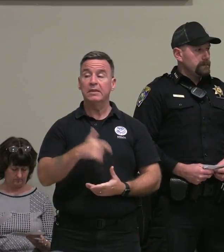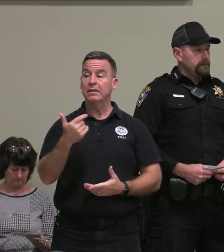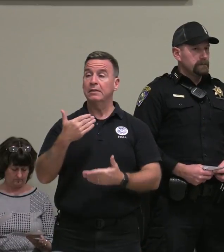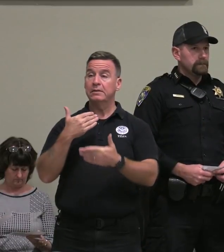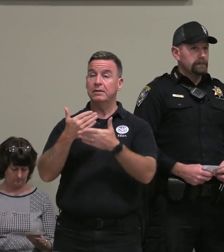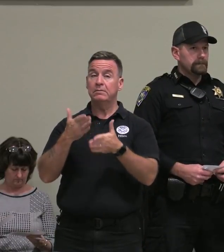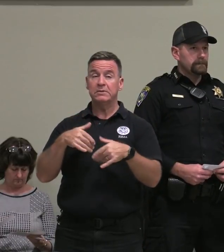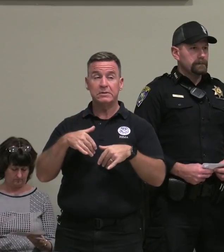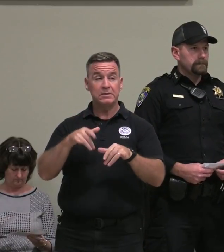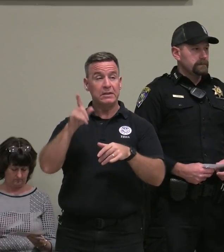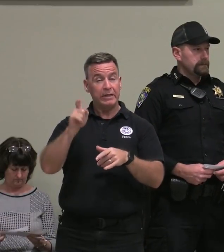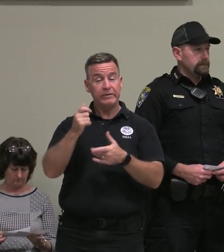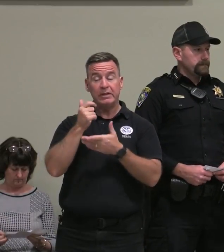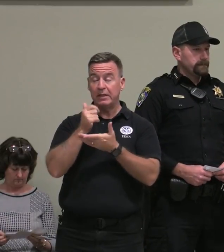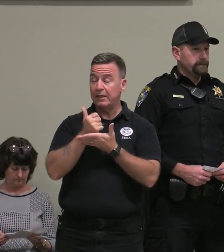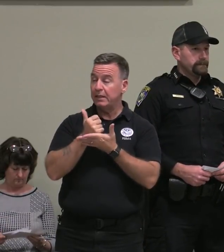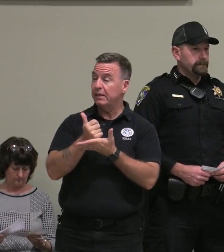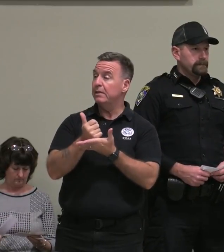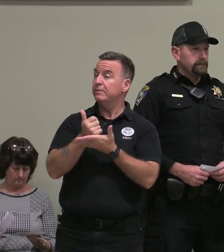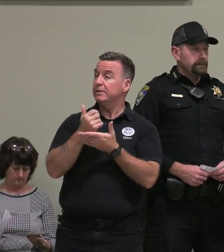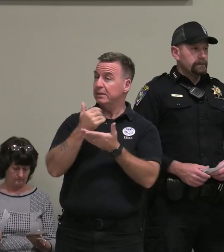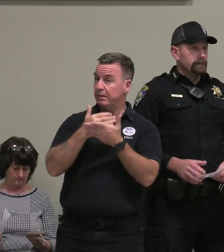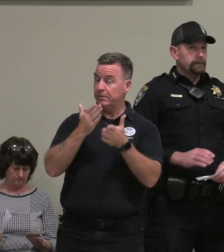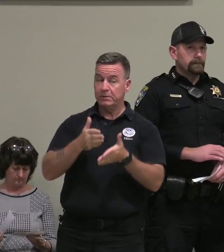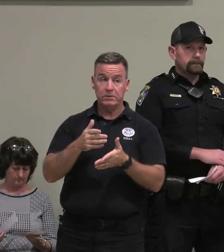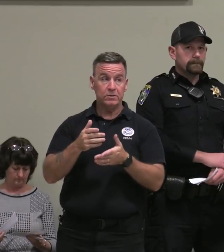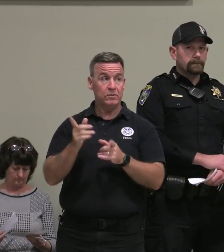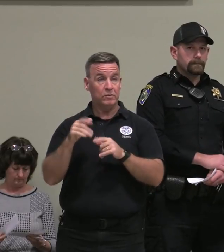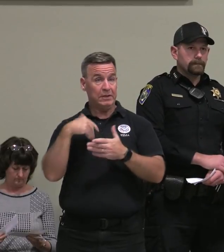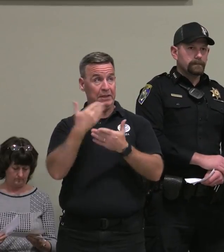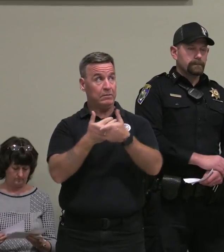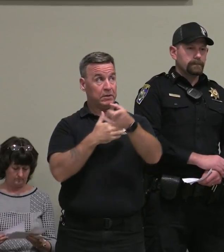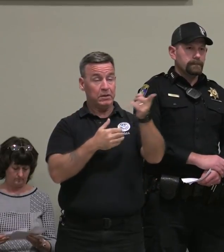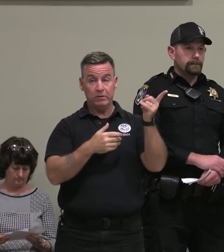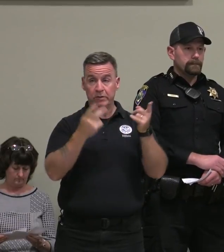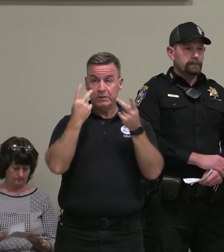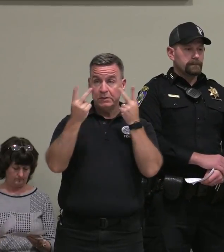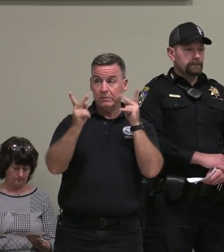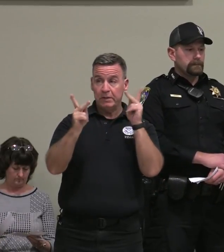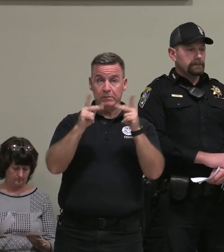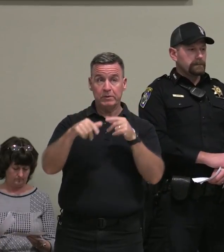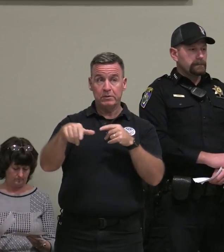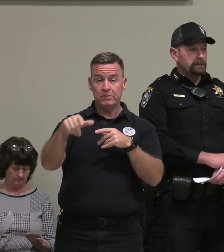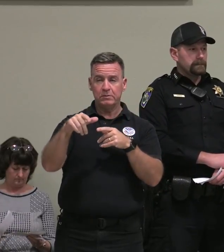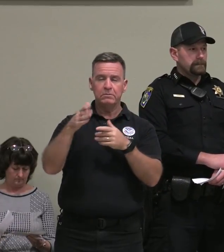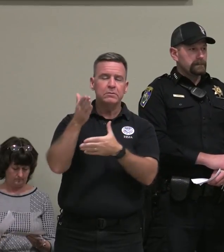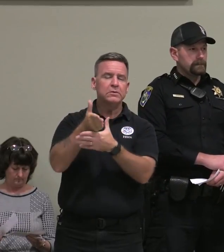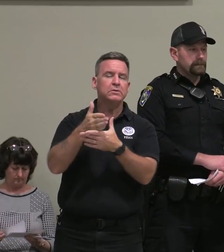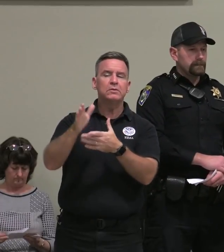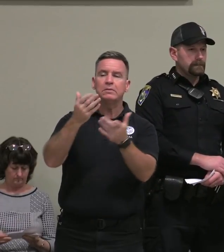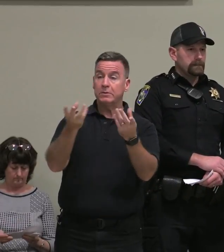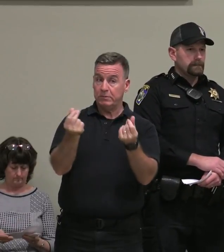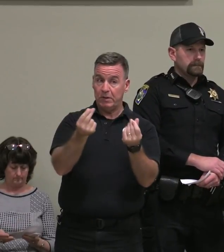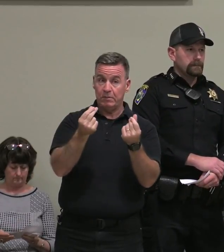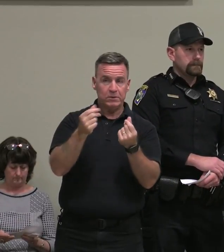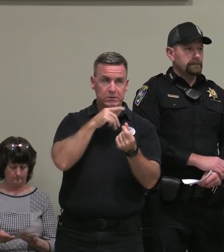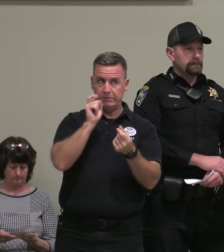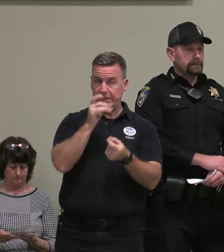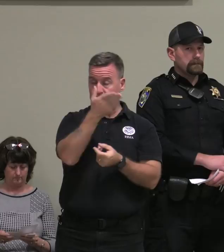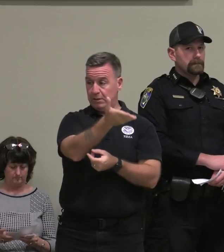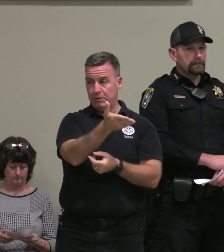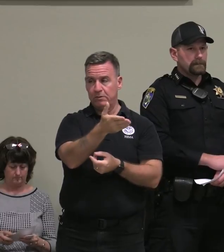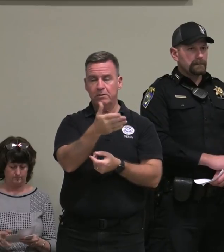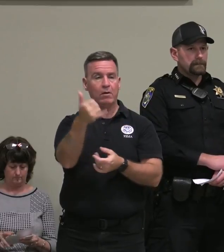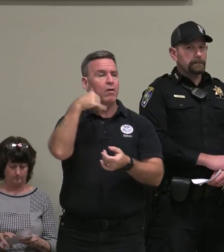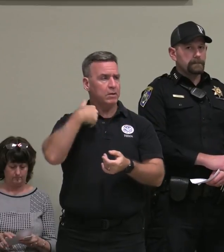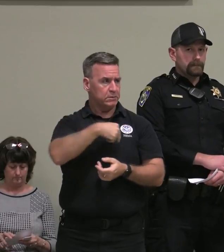neighbors still have to help neighbors, right? And so when you get up there, if you see people messing with your neighbor's property that shouldn't be there,